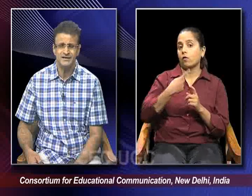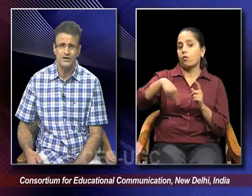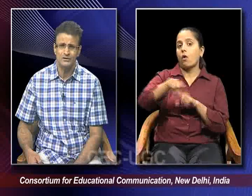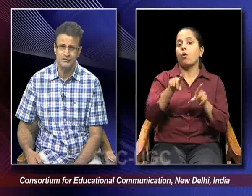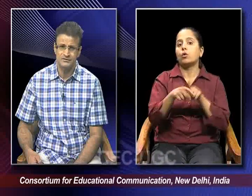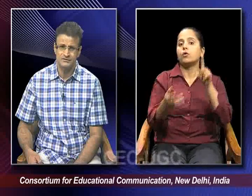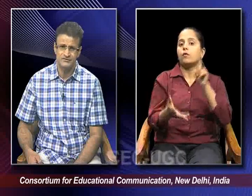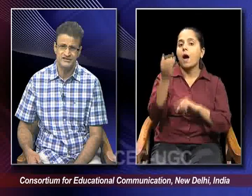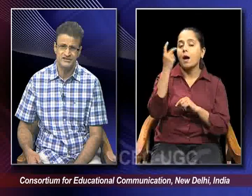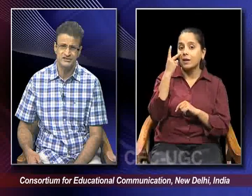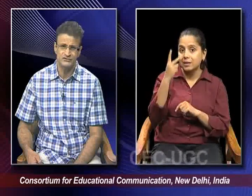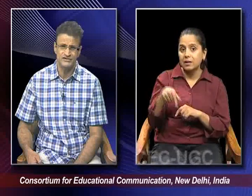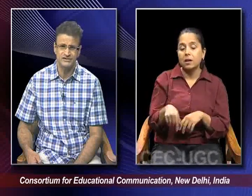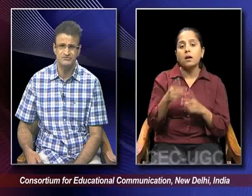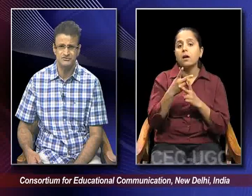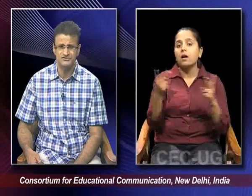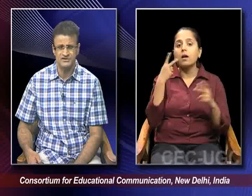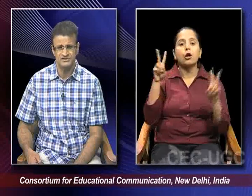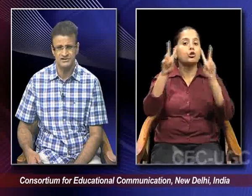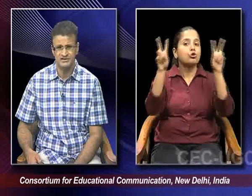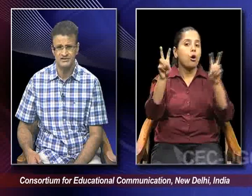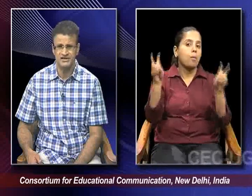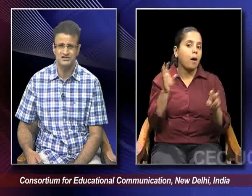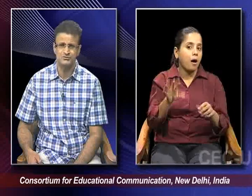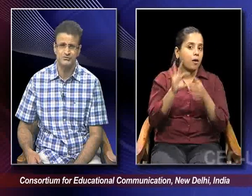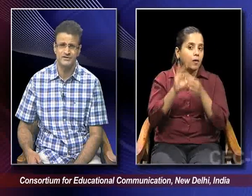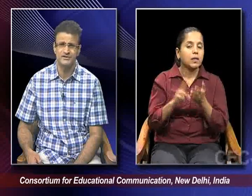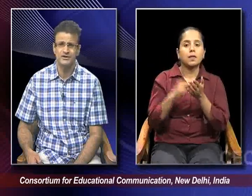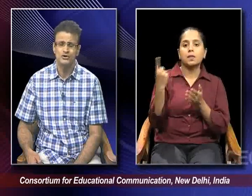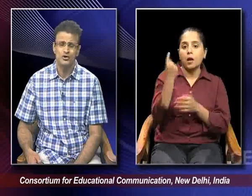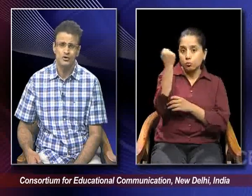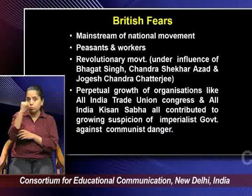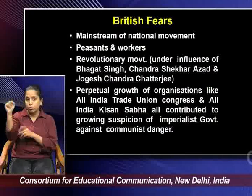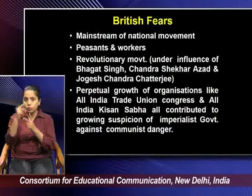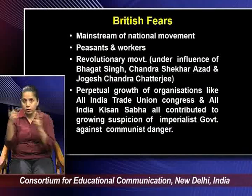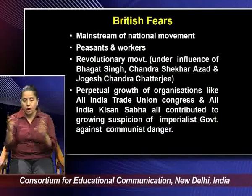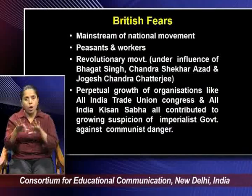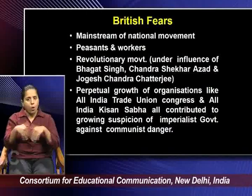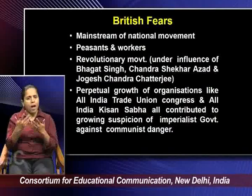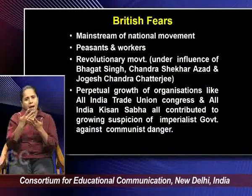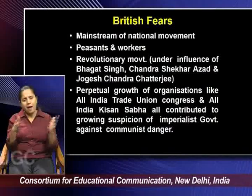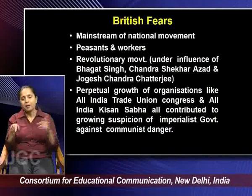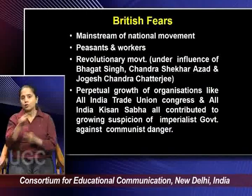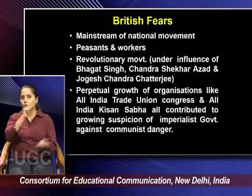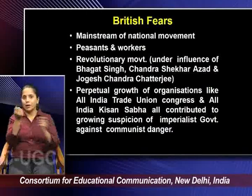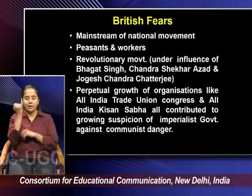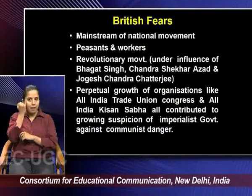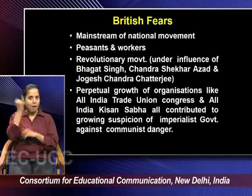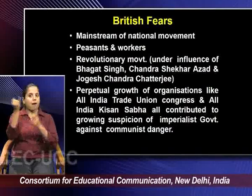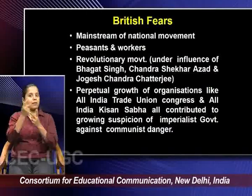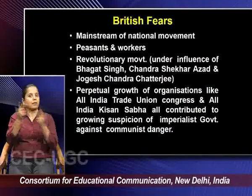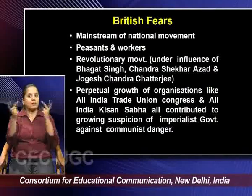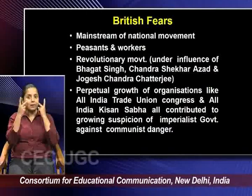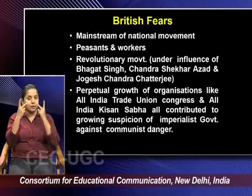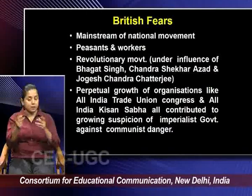that how the various kinds of themes which were concerning the national movement or any kind of revolutionary ideas